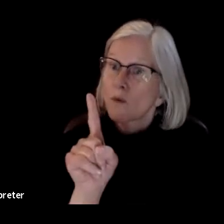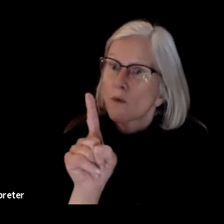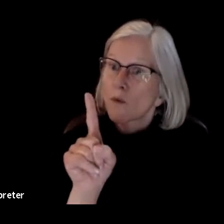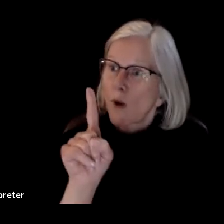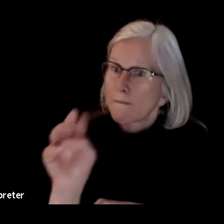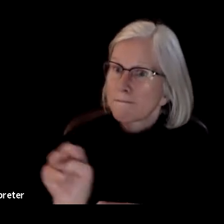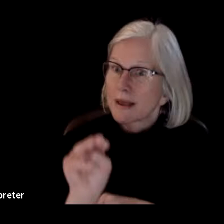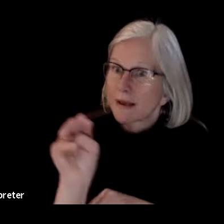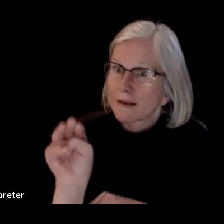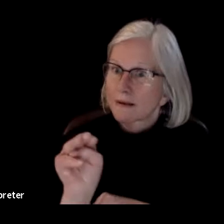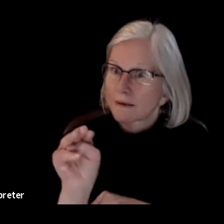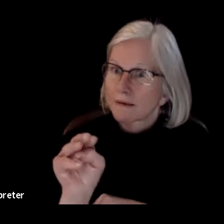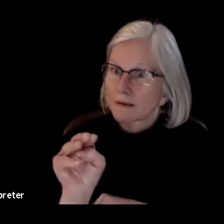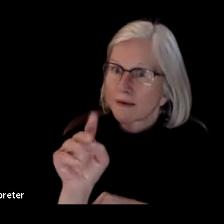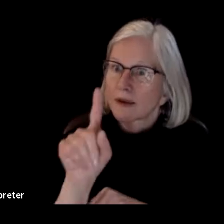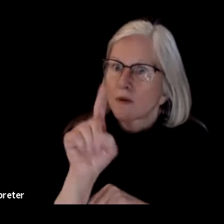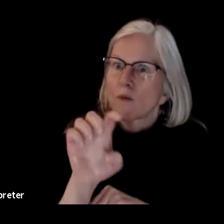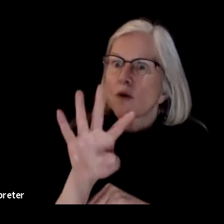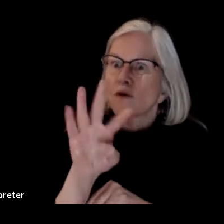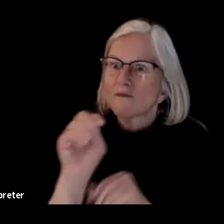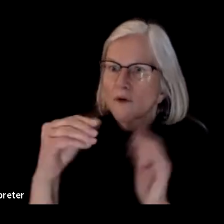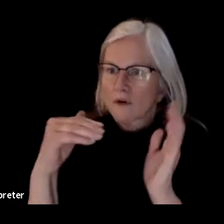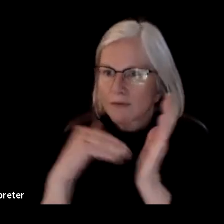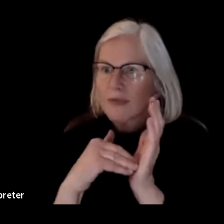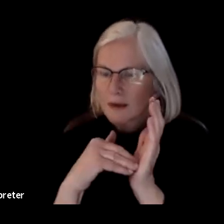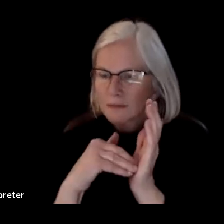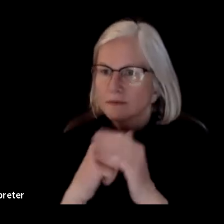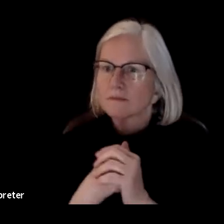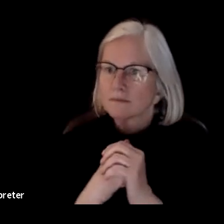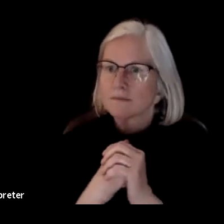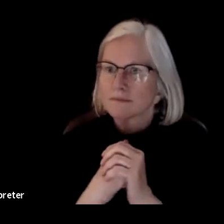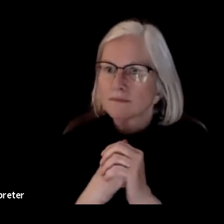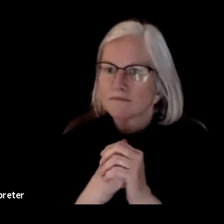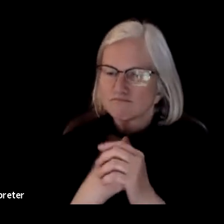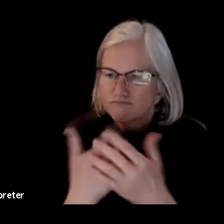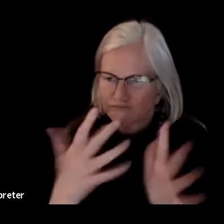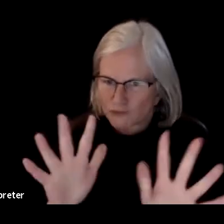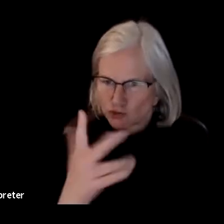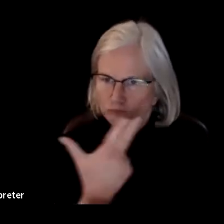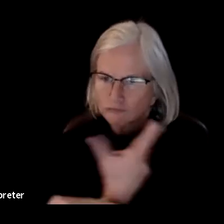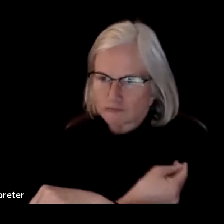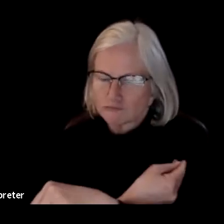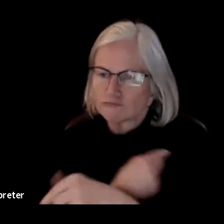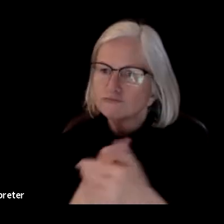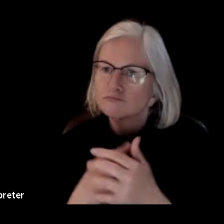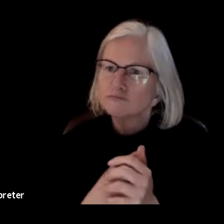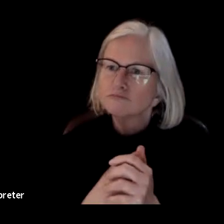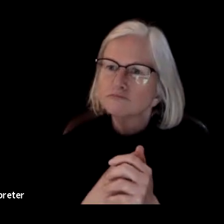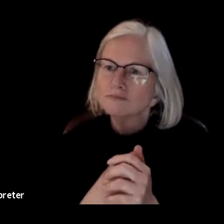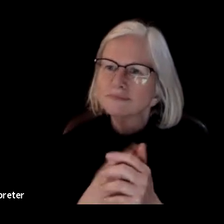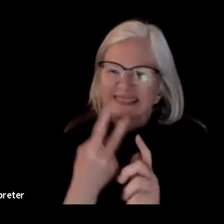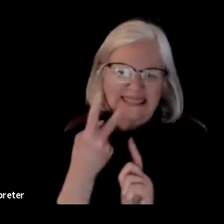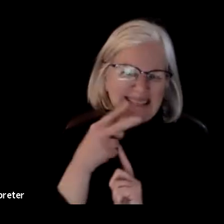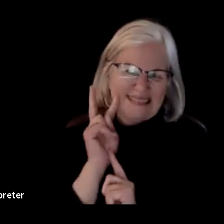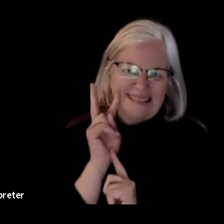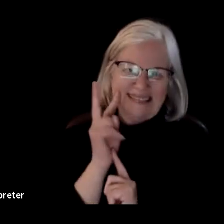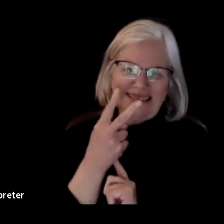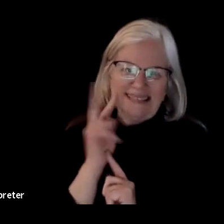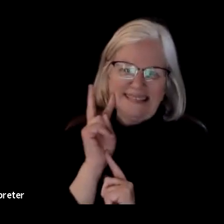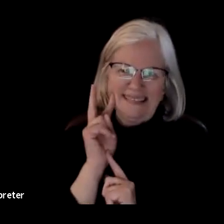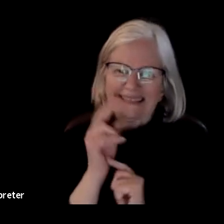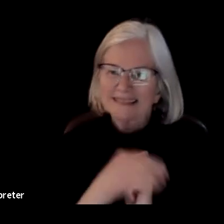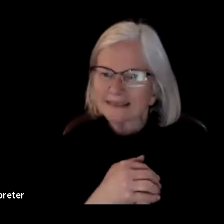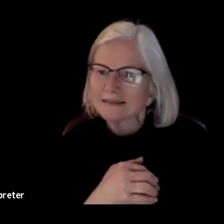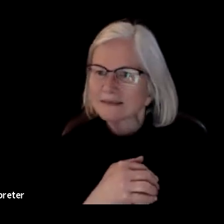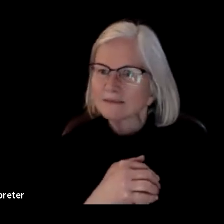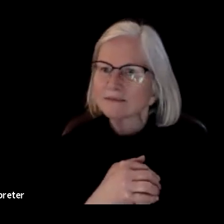1,140,000 total vaccine doses administered to Minnesotans as of 2 days ago, as shown on our dashboard. This is a total of both